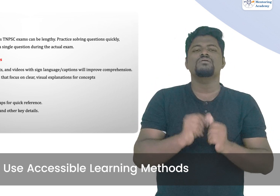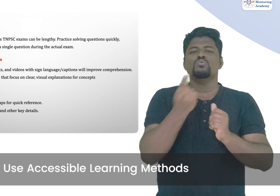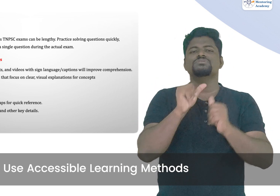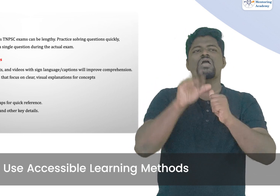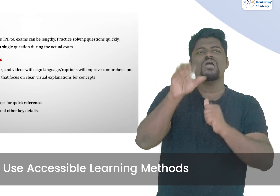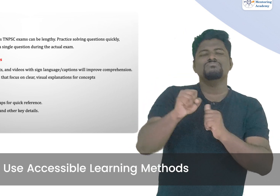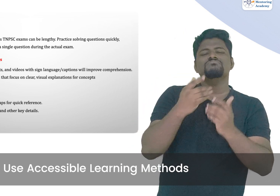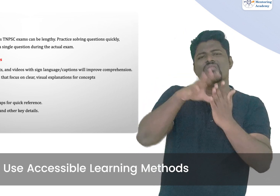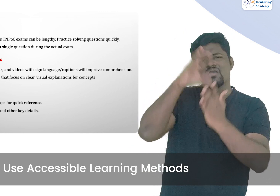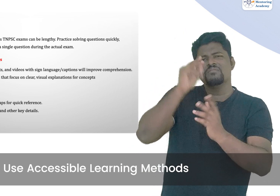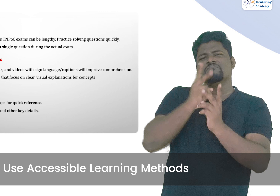Use accessible learning methods.